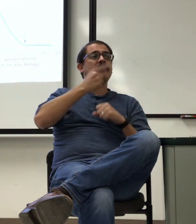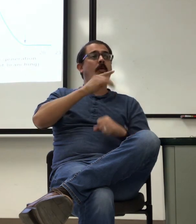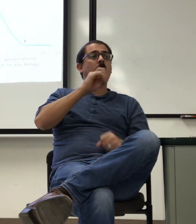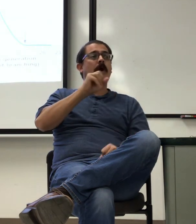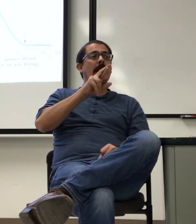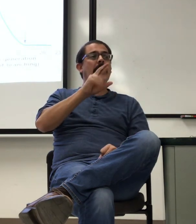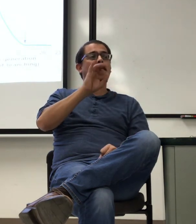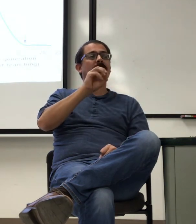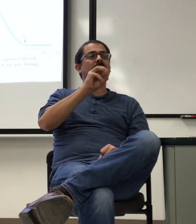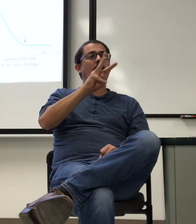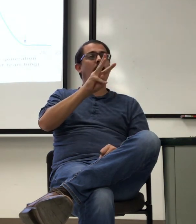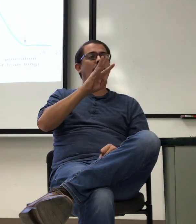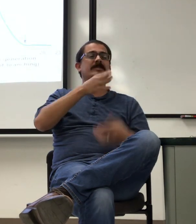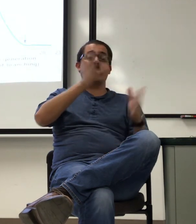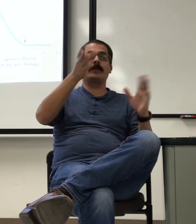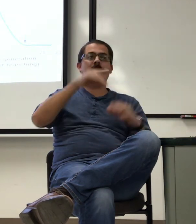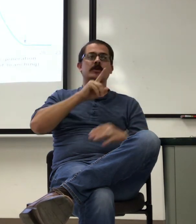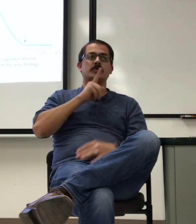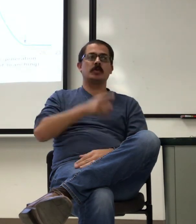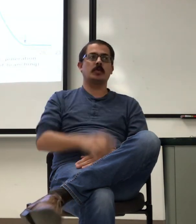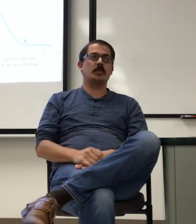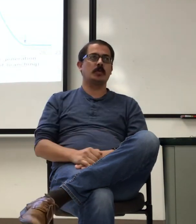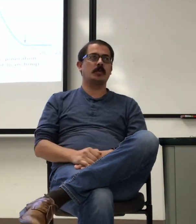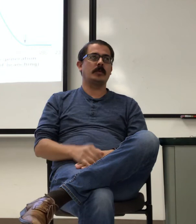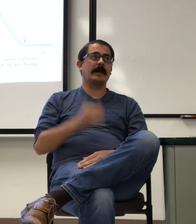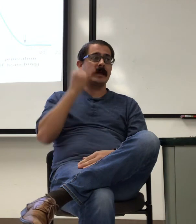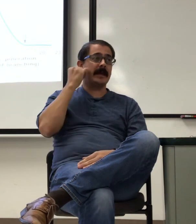airflow. Generally, that's true.